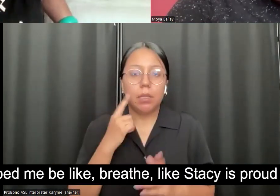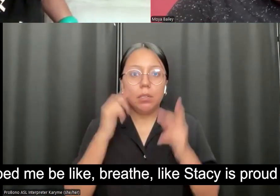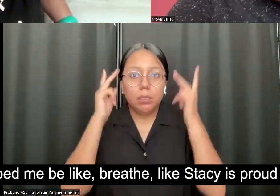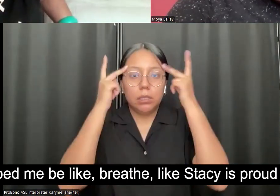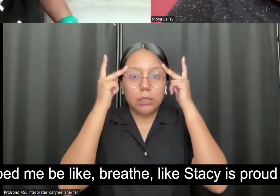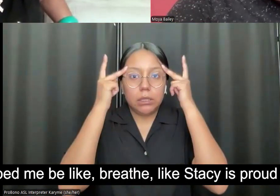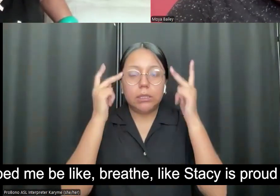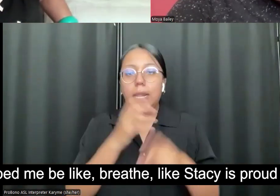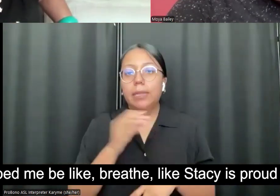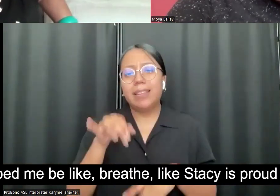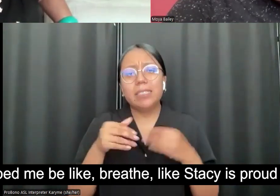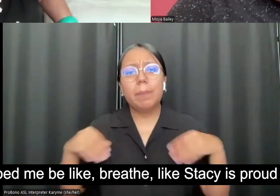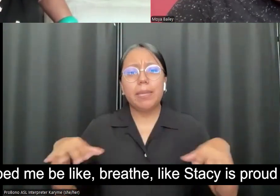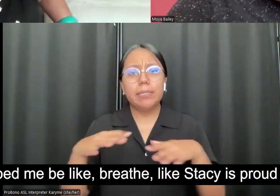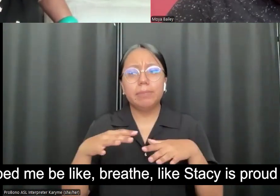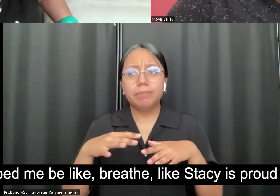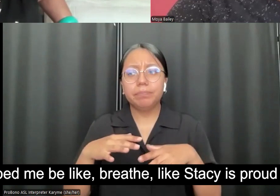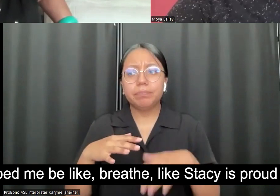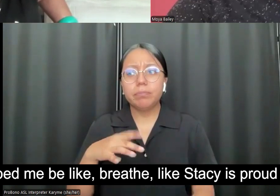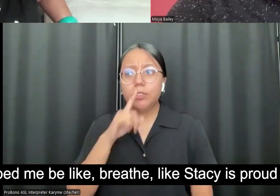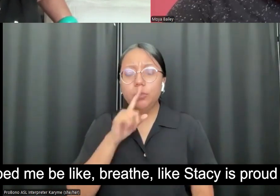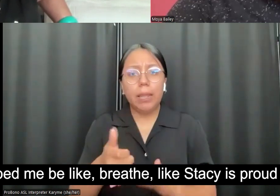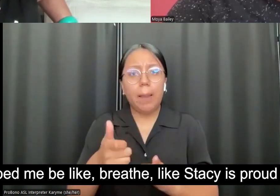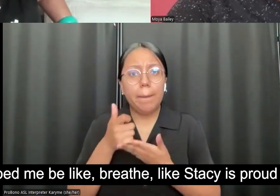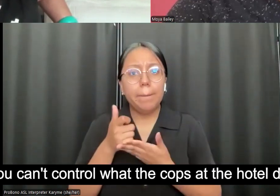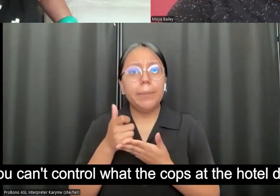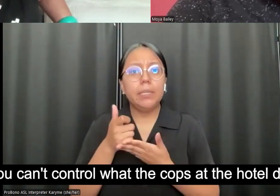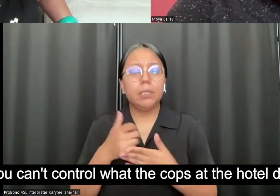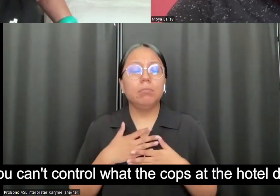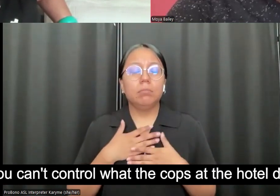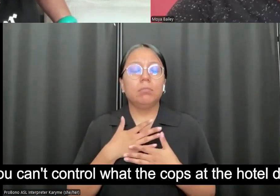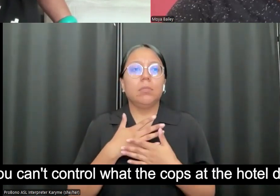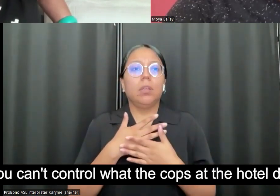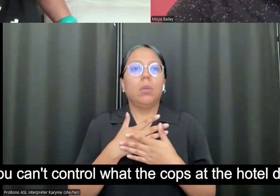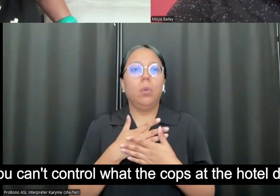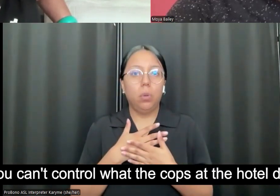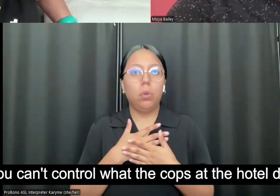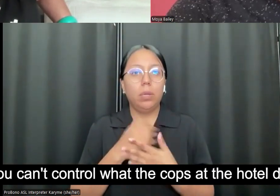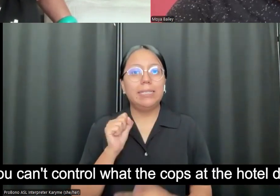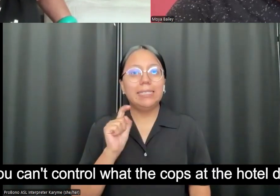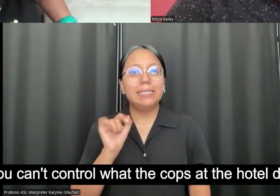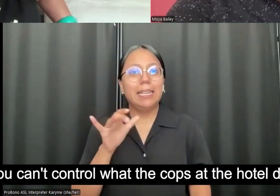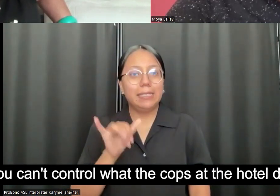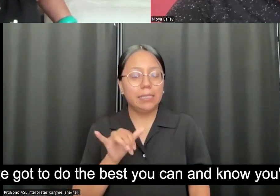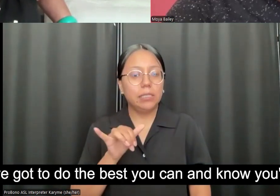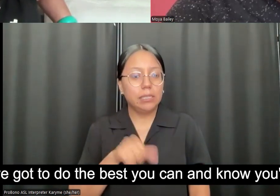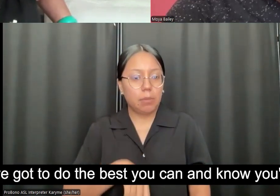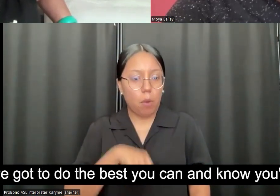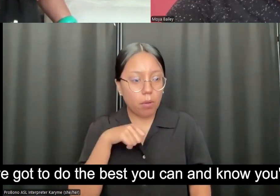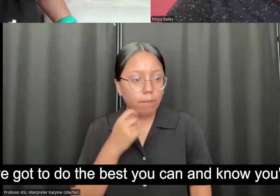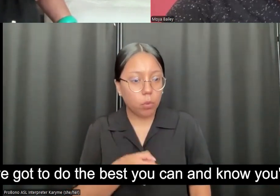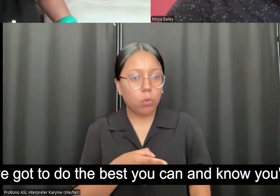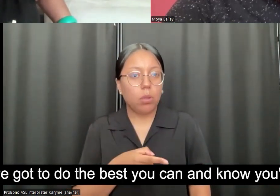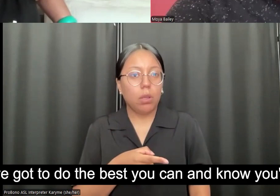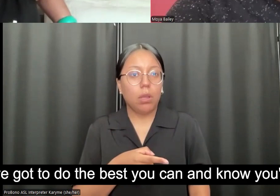that we're in together really helped me just be like, breathe, like Stacey's proud of you. you can't control what the cops at the hotel do, but you gotta